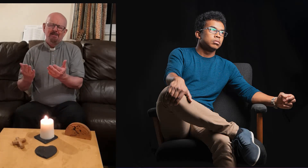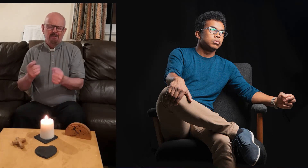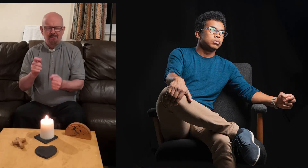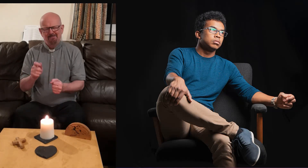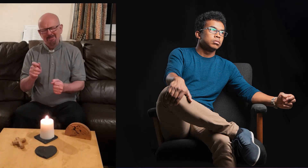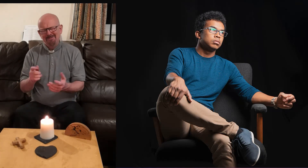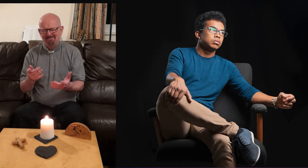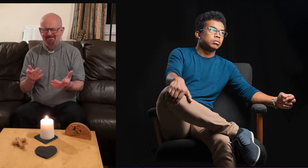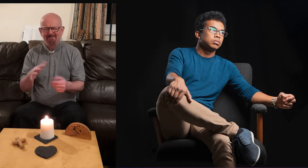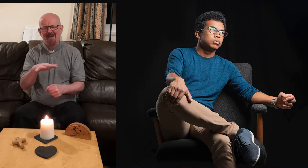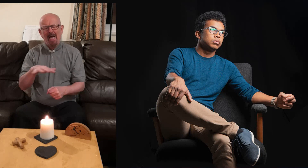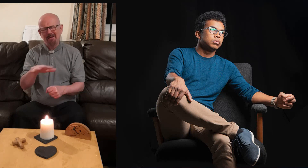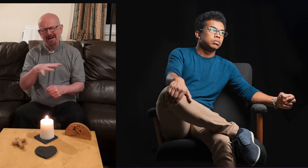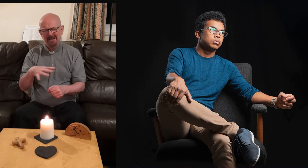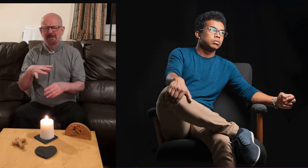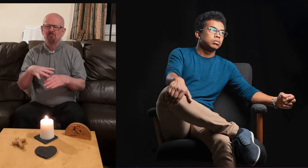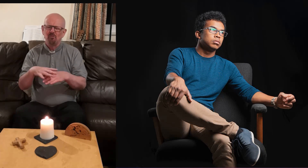are missed,